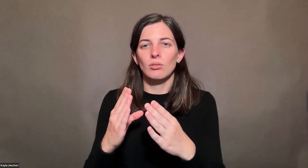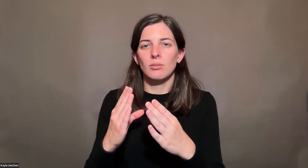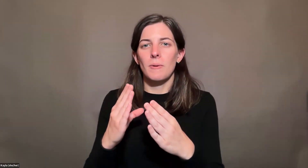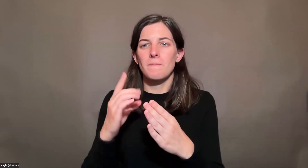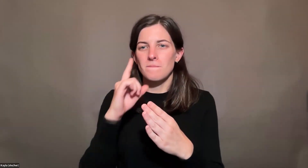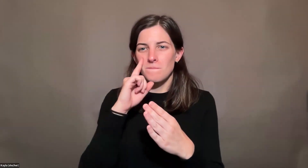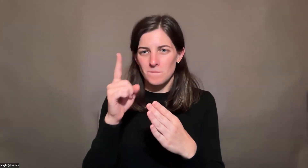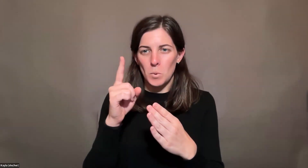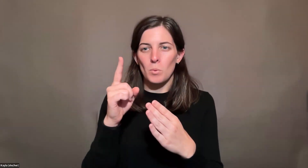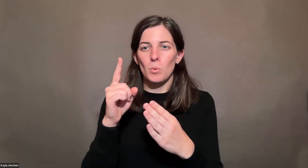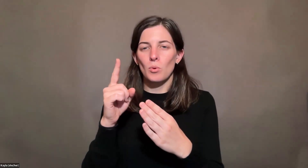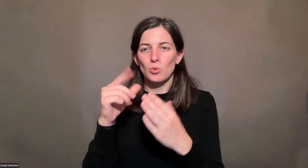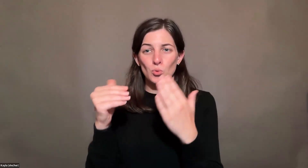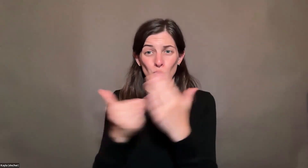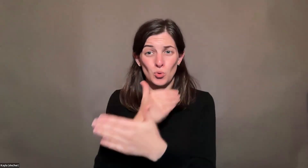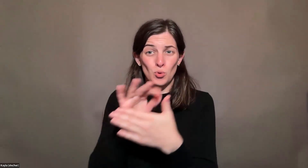for the new content, I can say. Yeah,